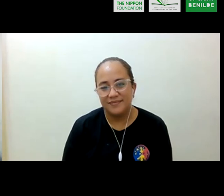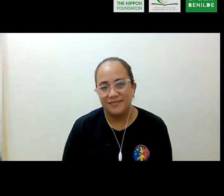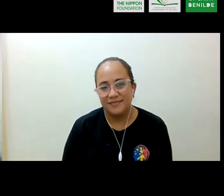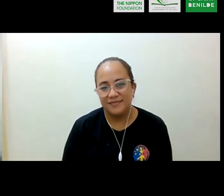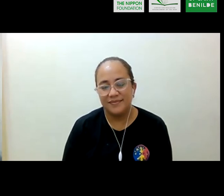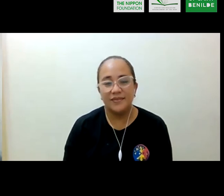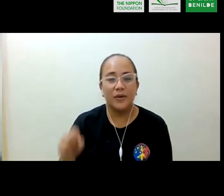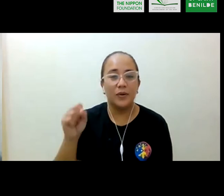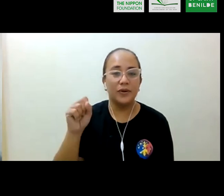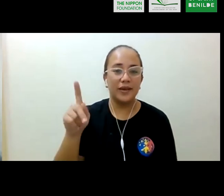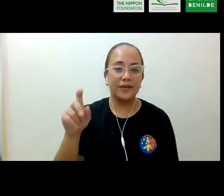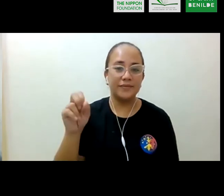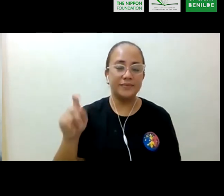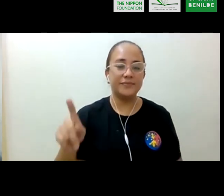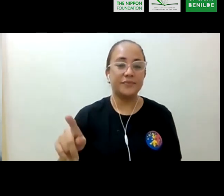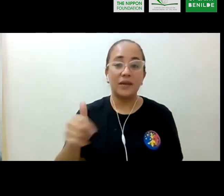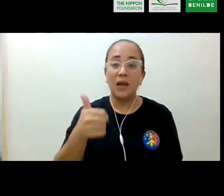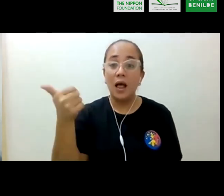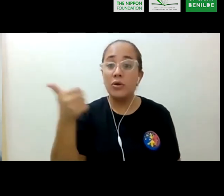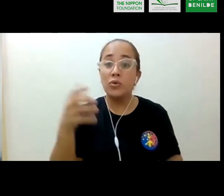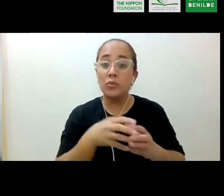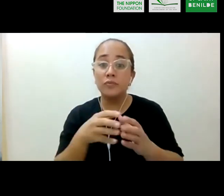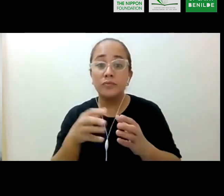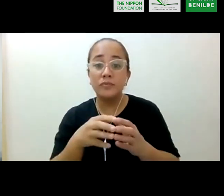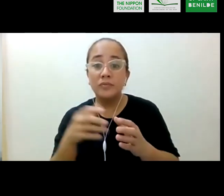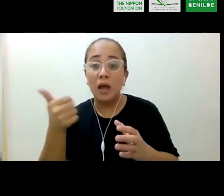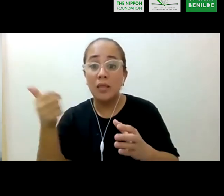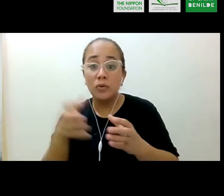Okay. So the other group ready to present?